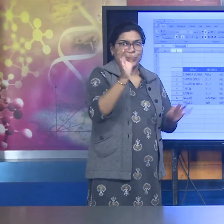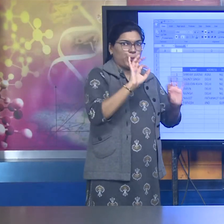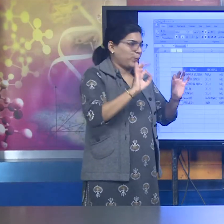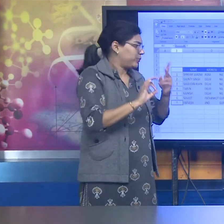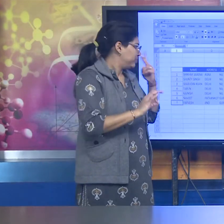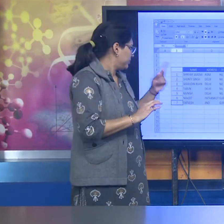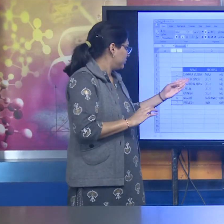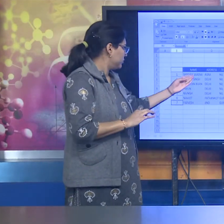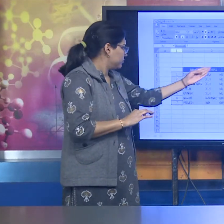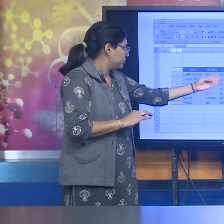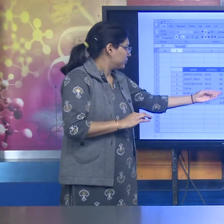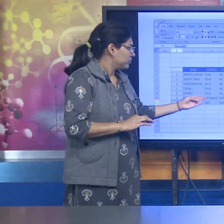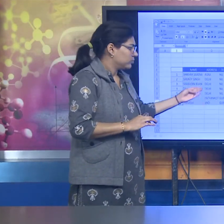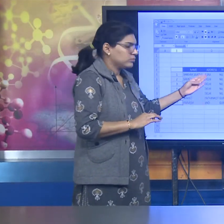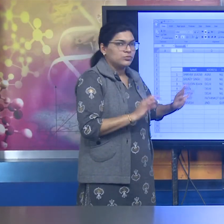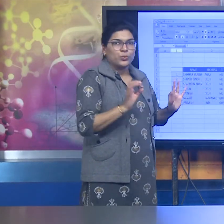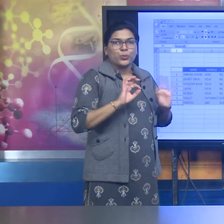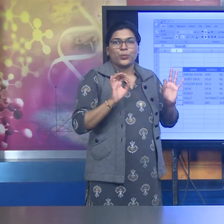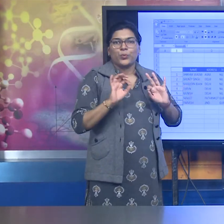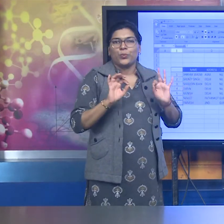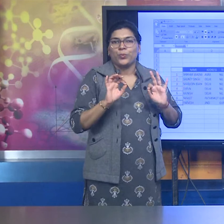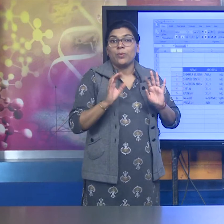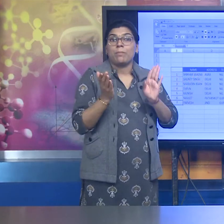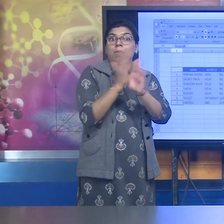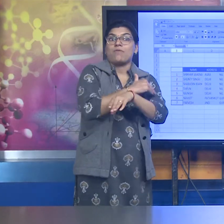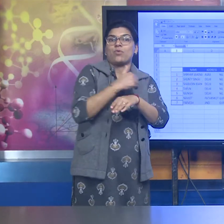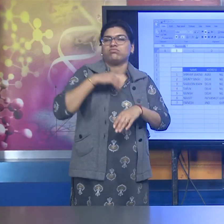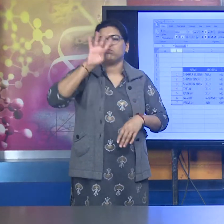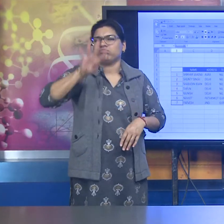Now you can see a column